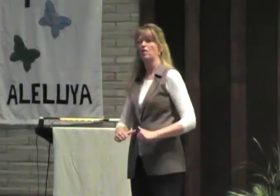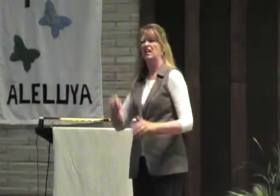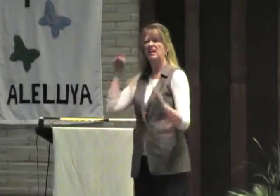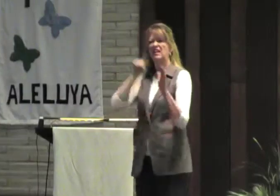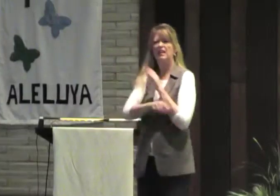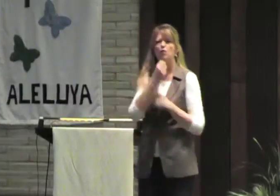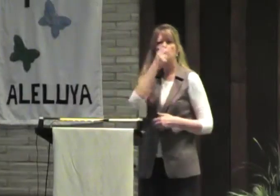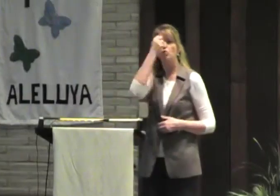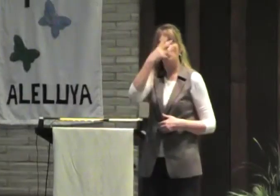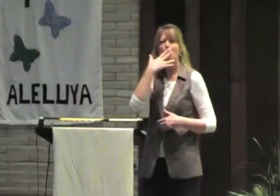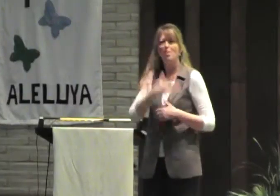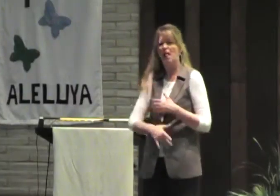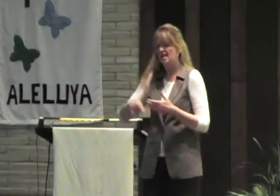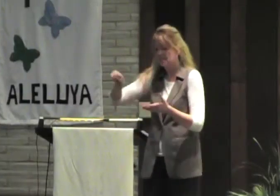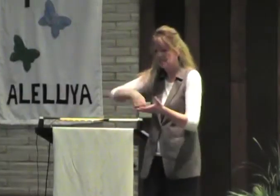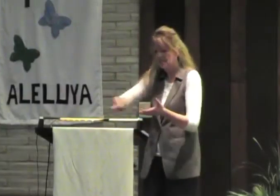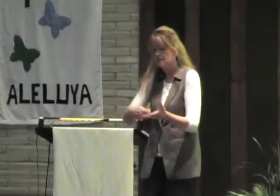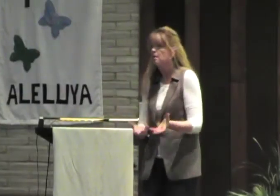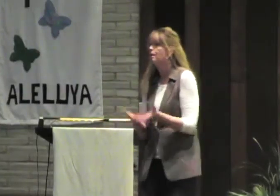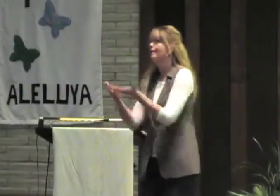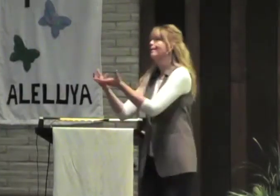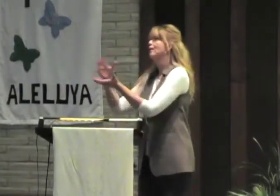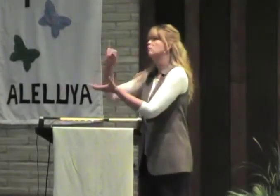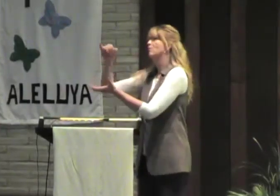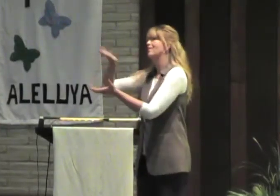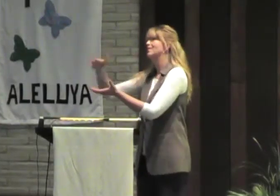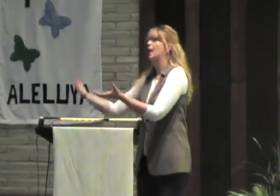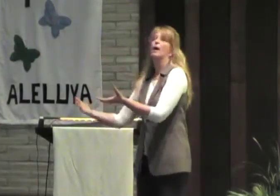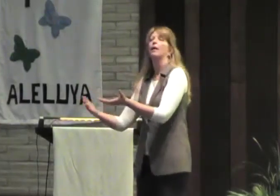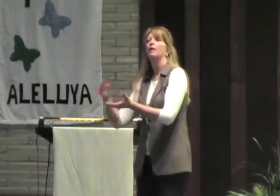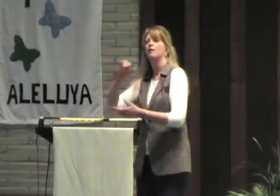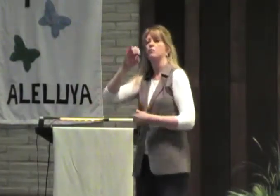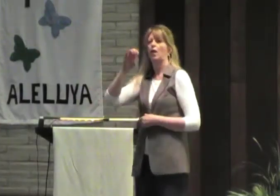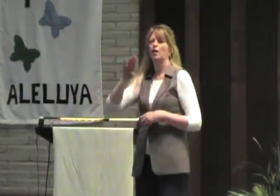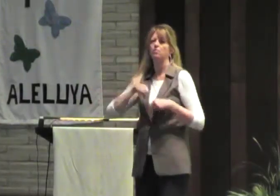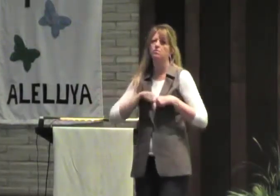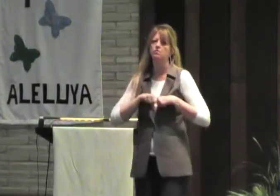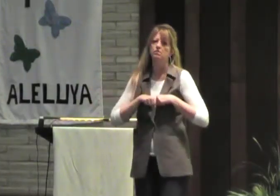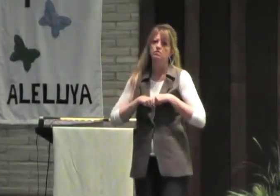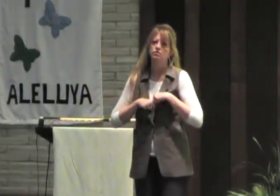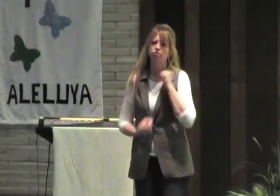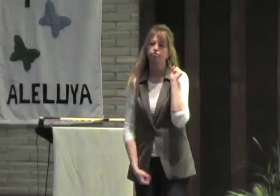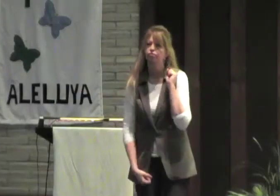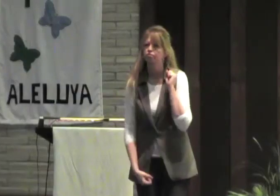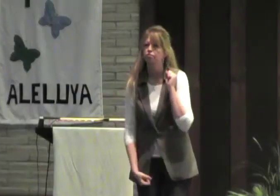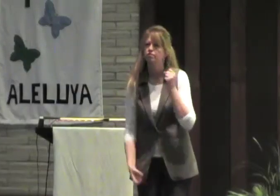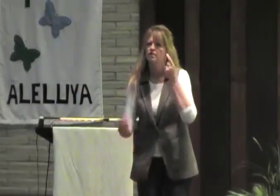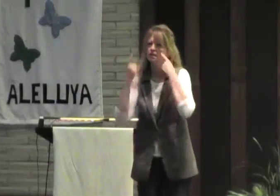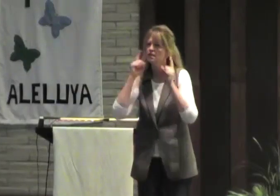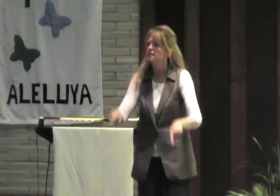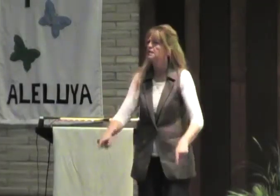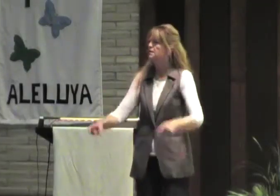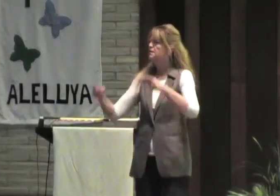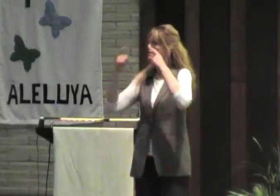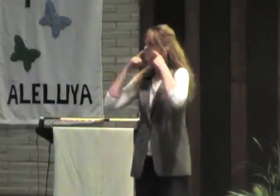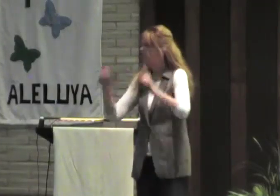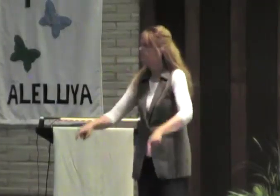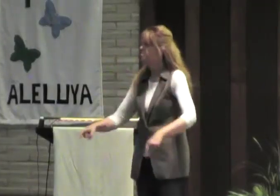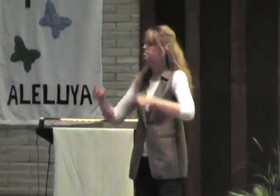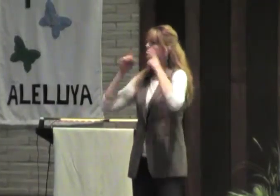son, they showed him the coat, they put blood on it, and they told him that Joseph died. And Jacob was so sad, and he wept,